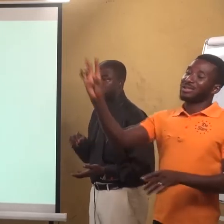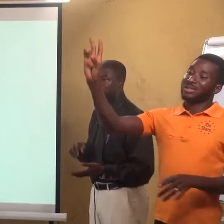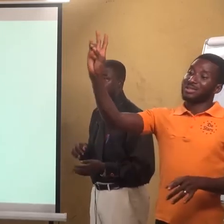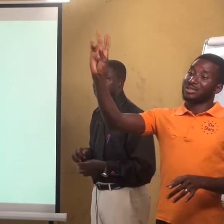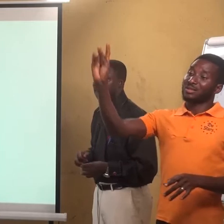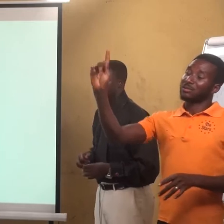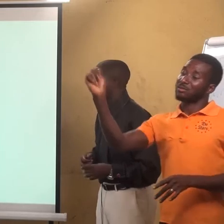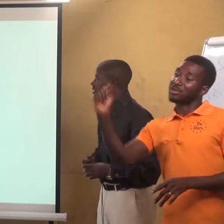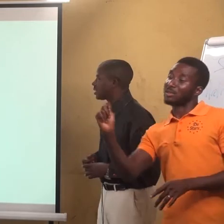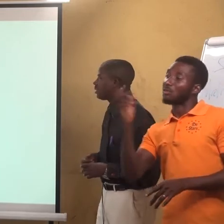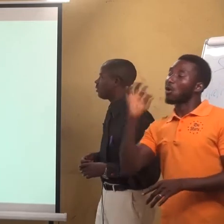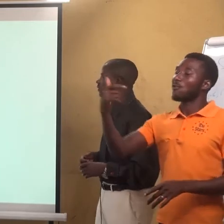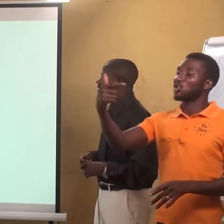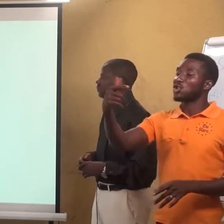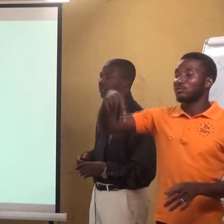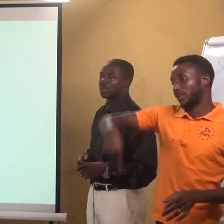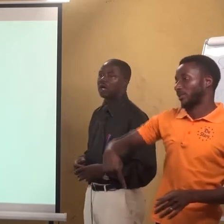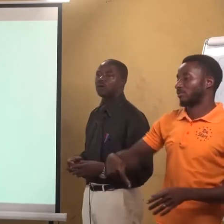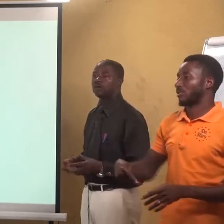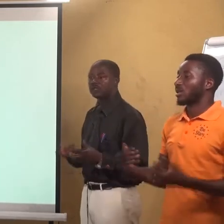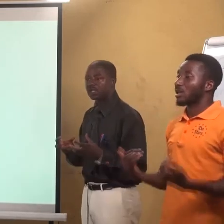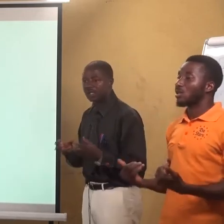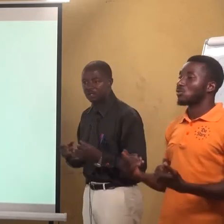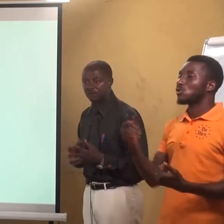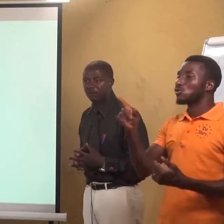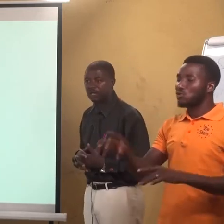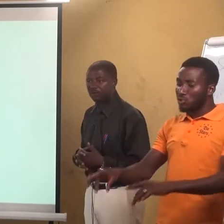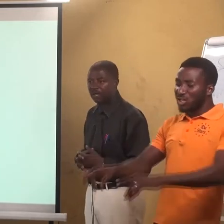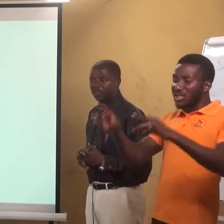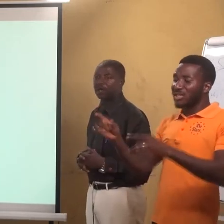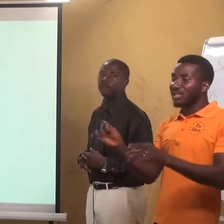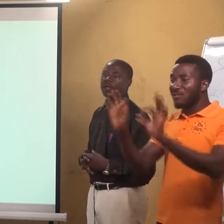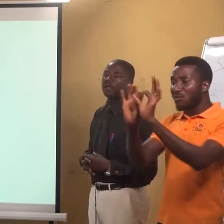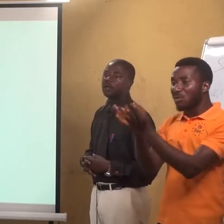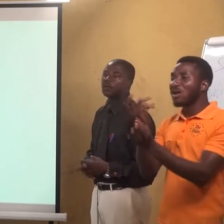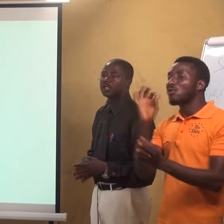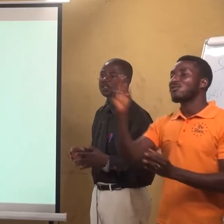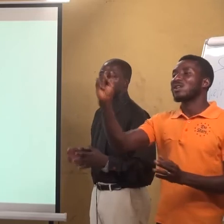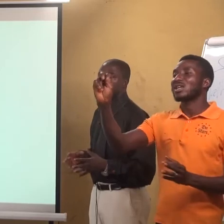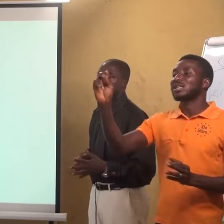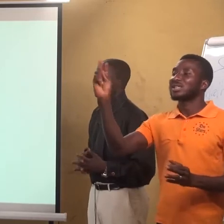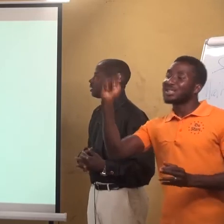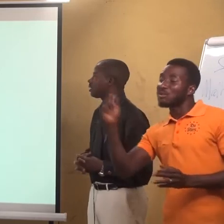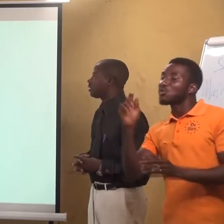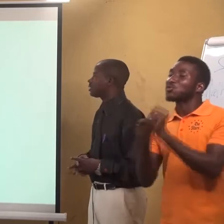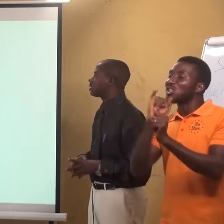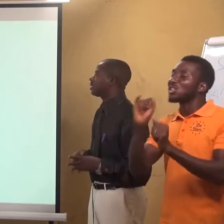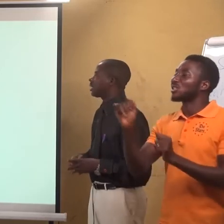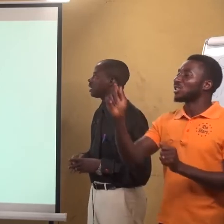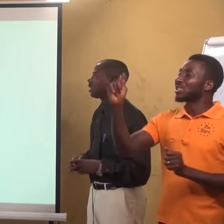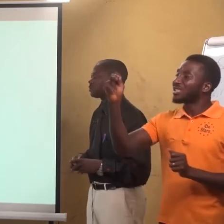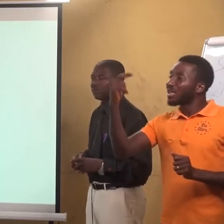are to find the seventh term of the GP. Now you state the formula for n term, which is Tn